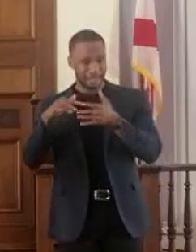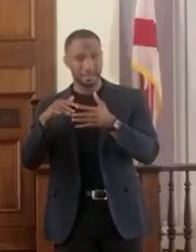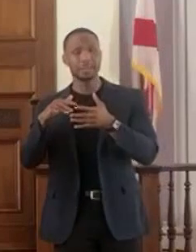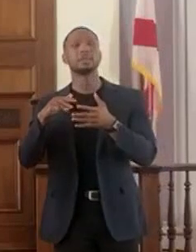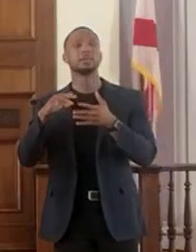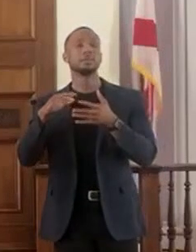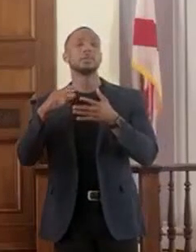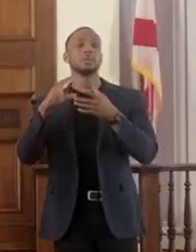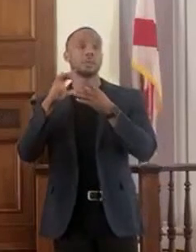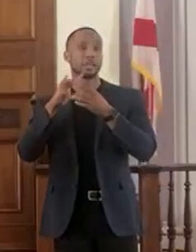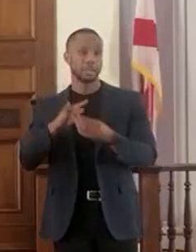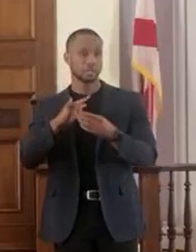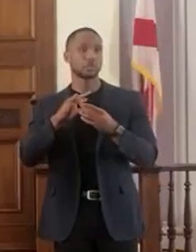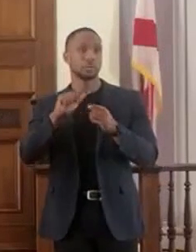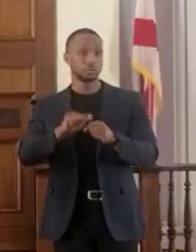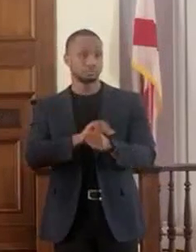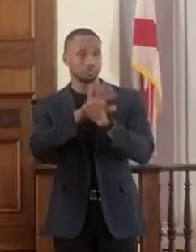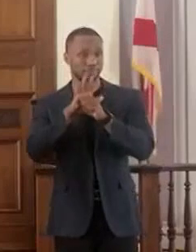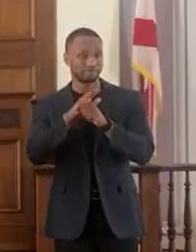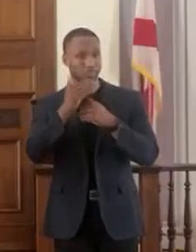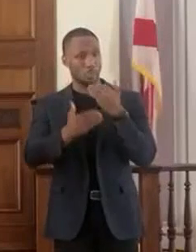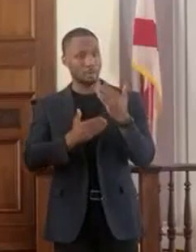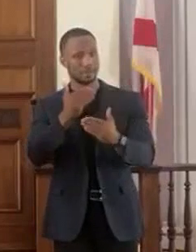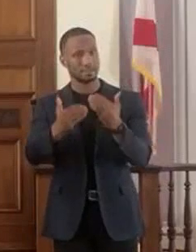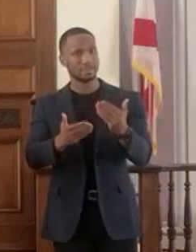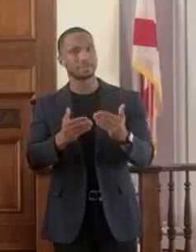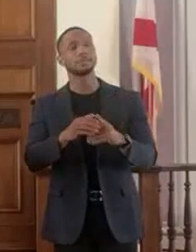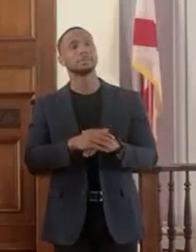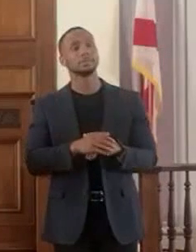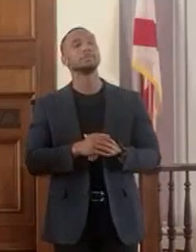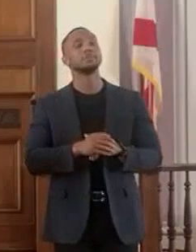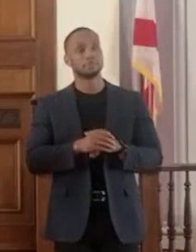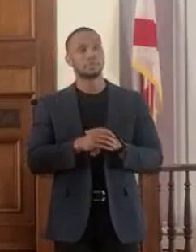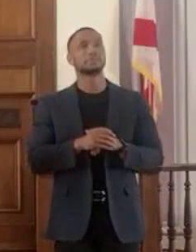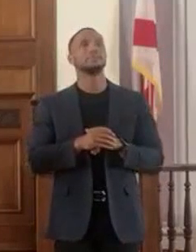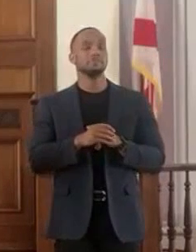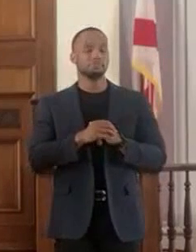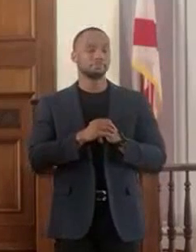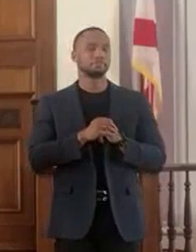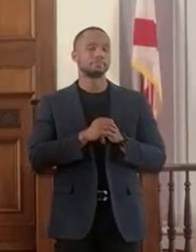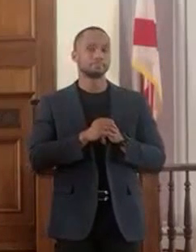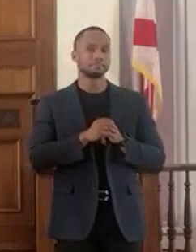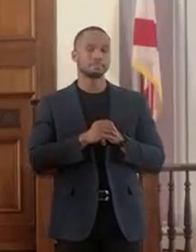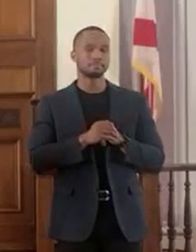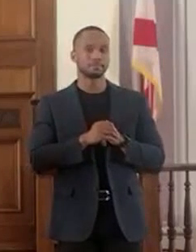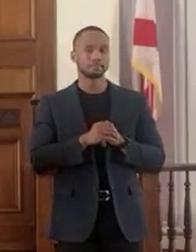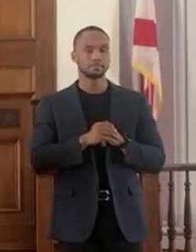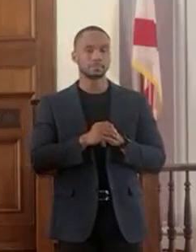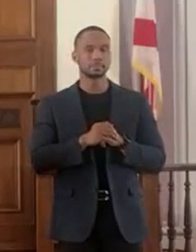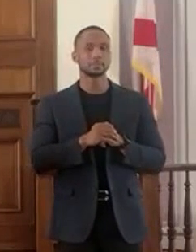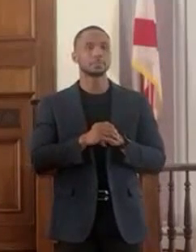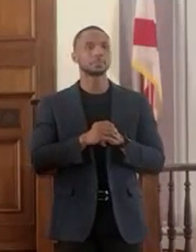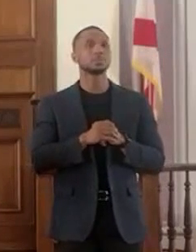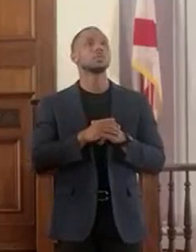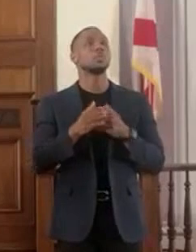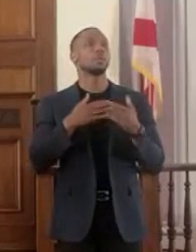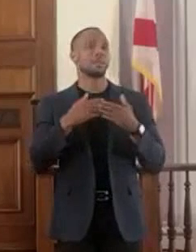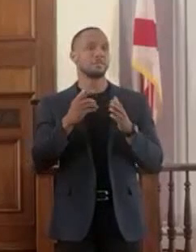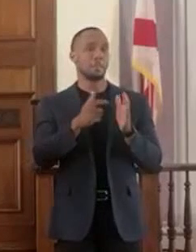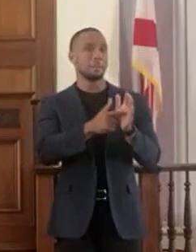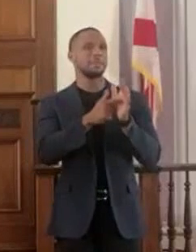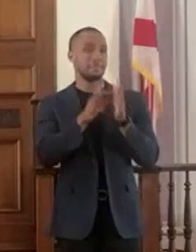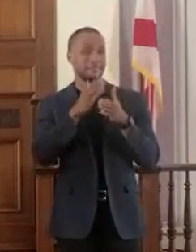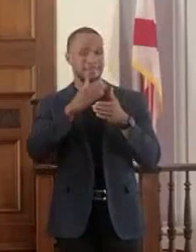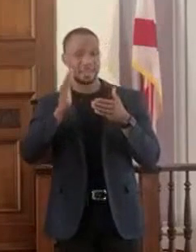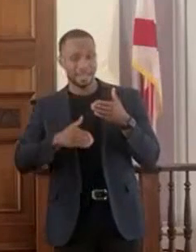on the COVID-19 process after we get out of the from under the mandate, to